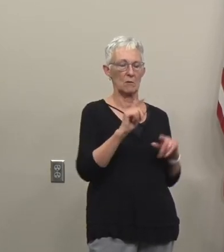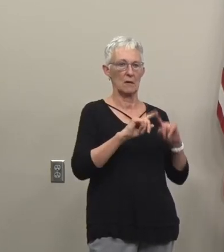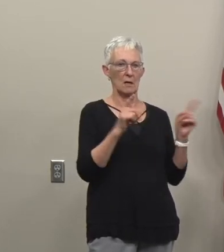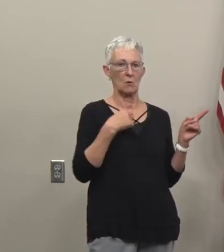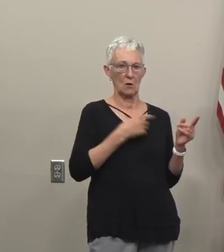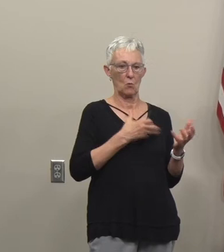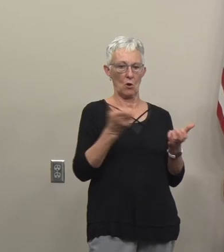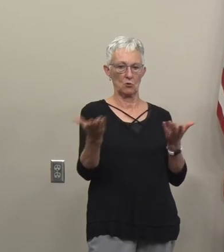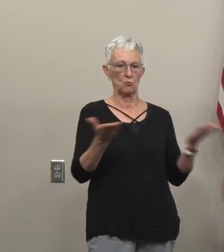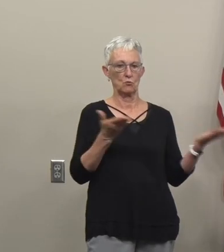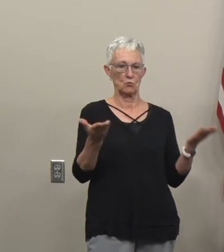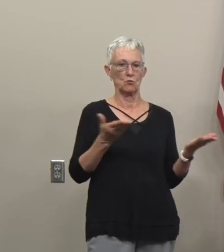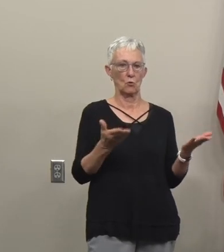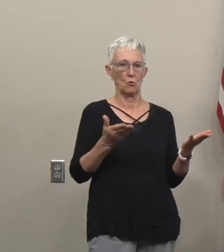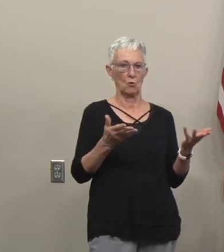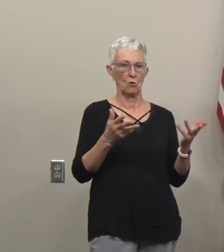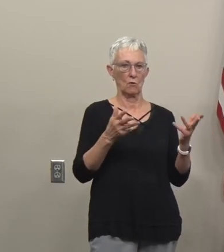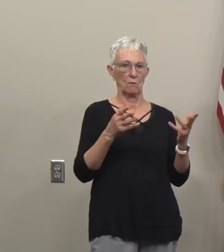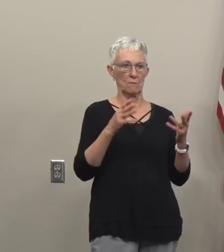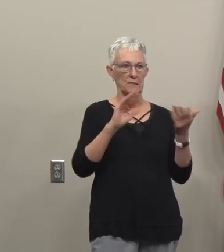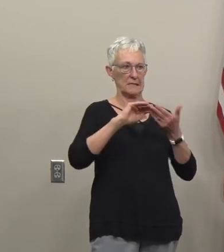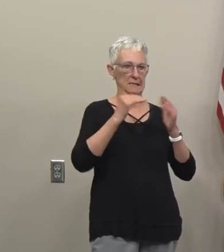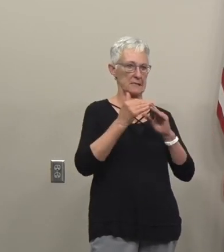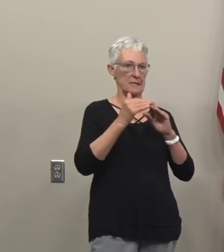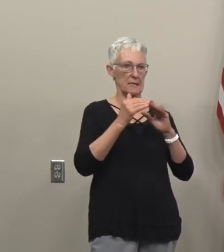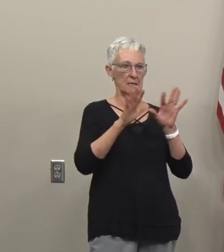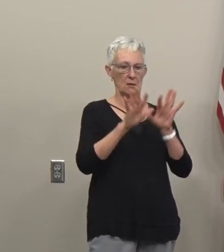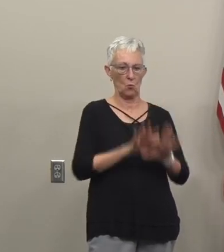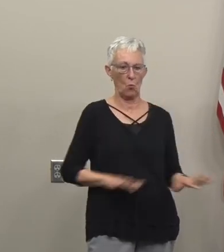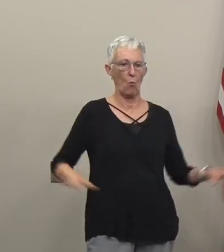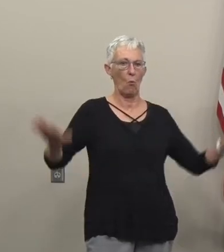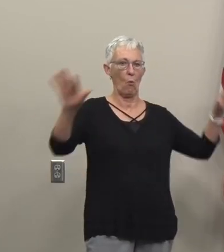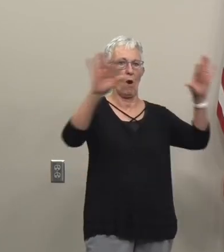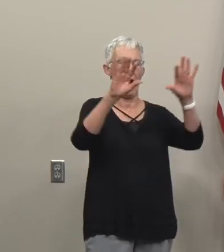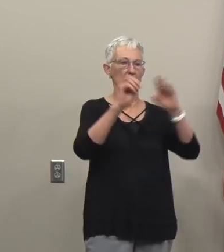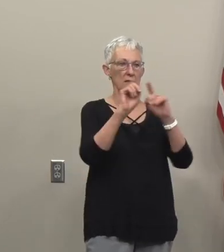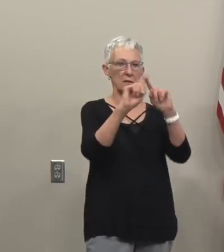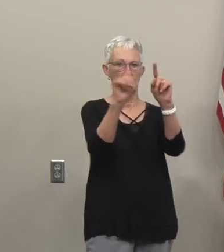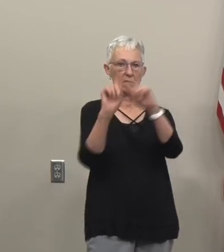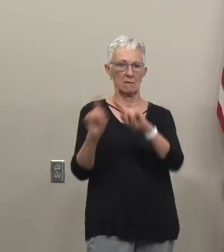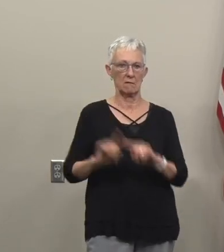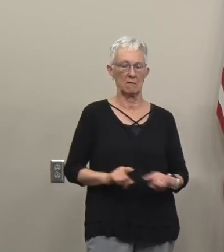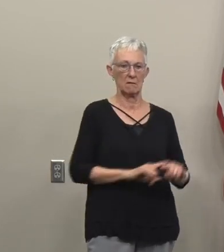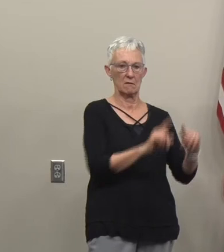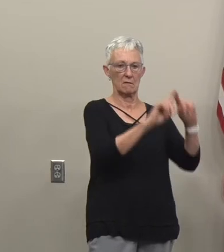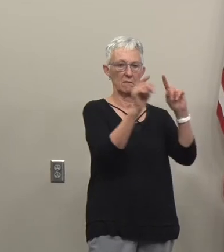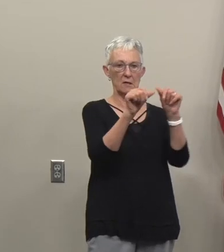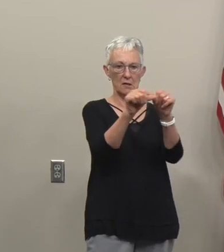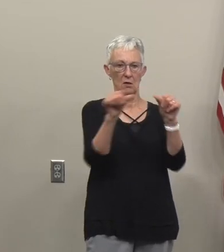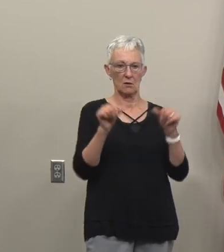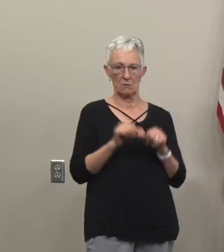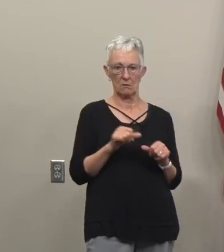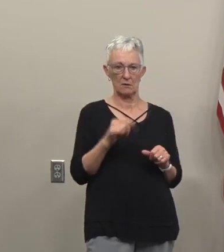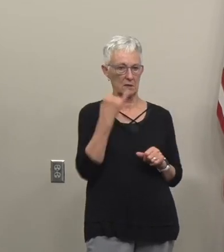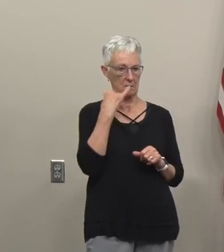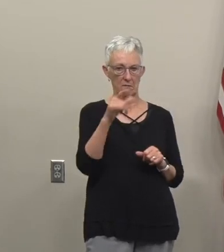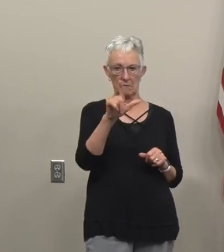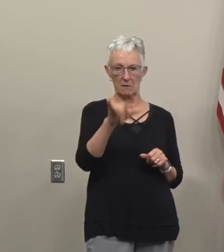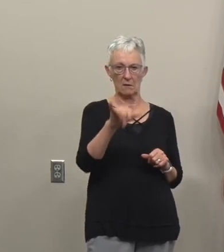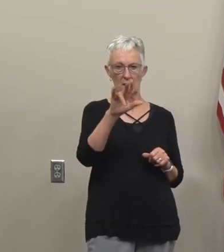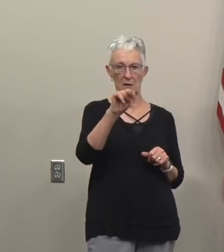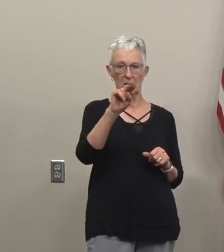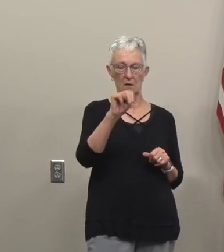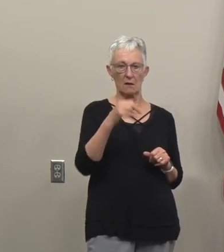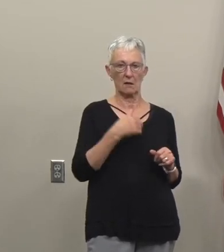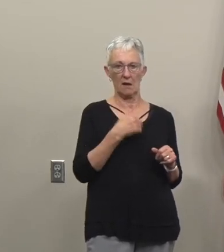the geographical base of our community as possible. And I would hand it over to Lynn if he wanted to offer any other insights